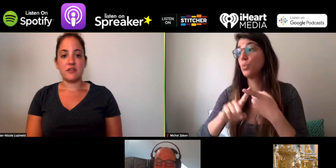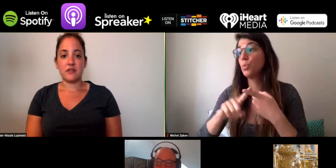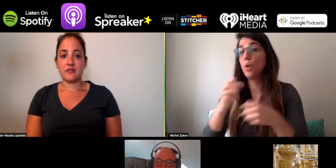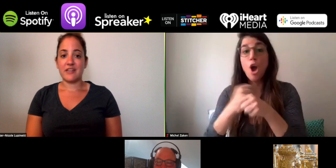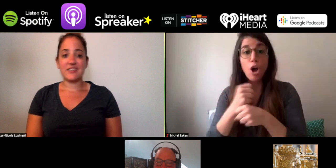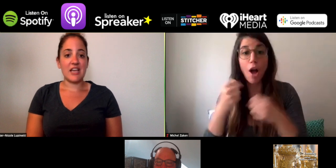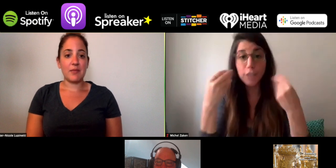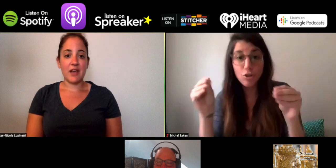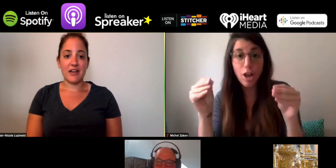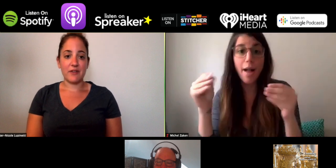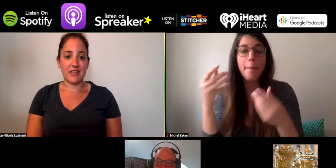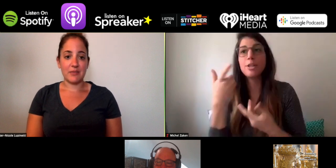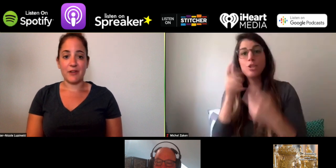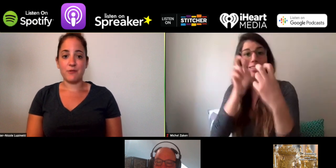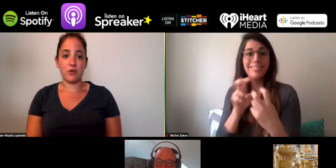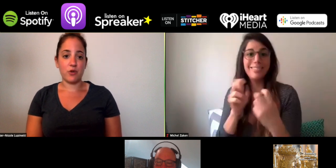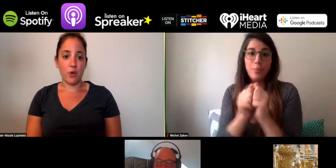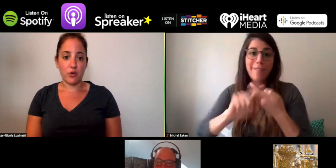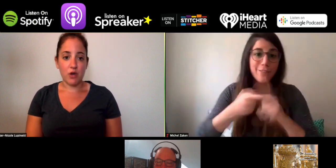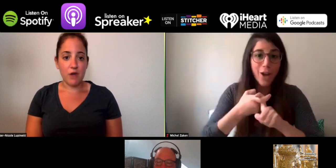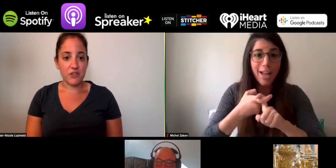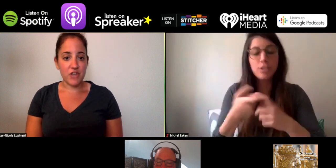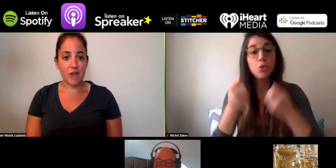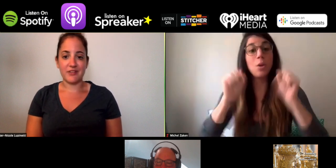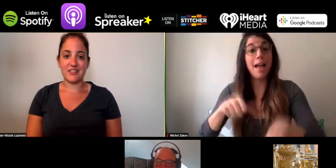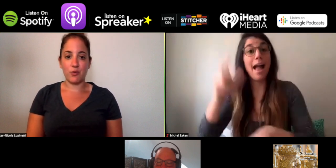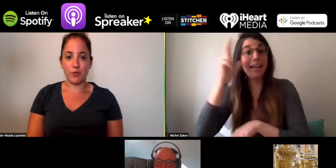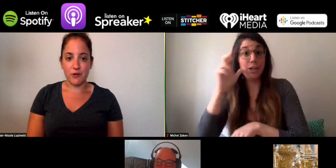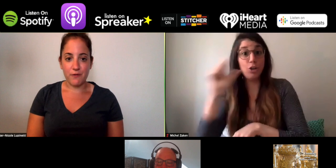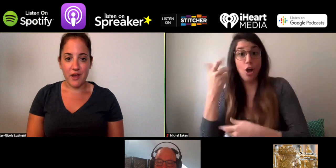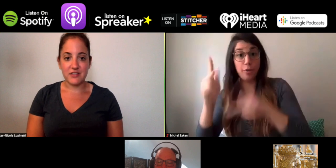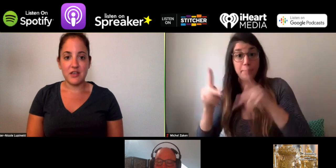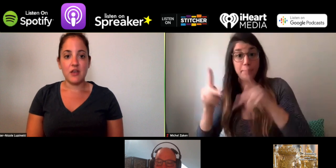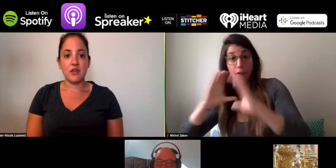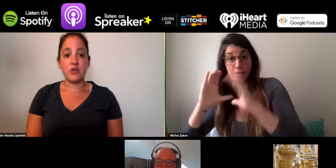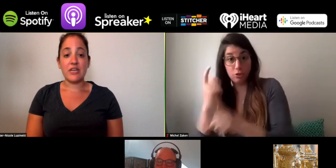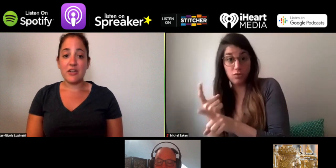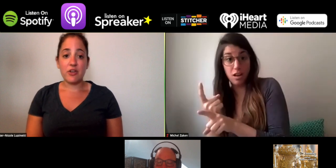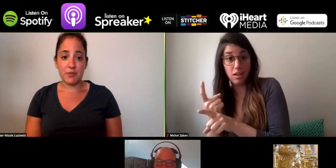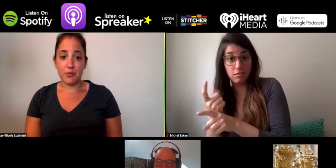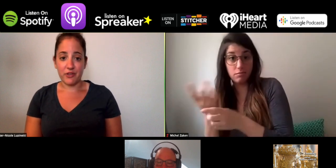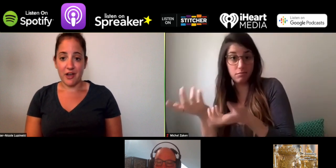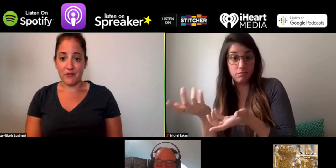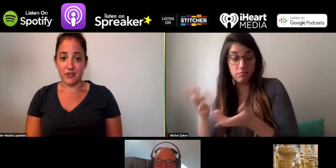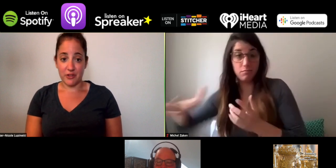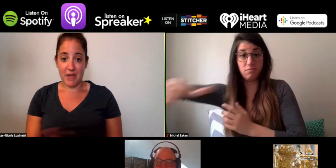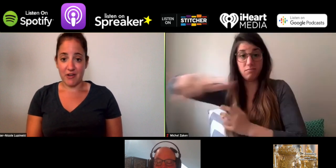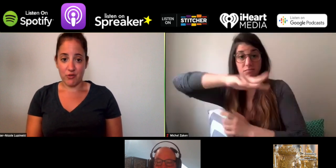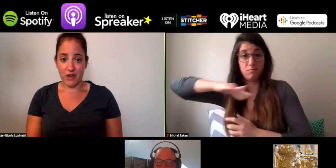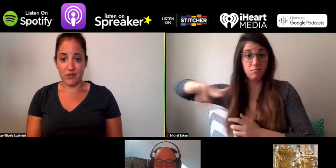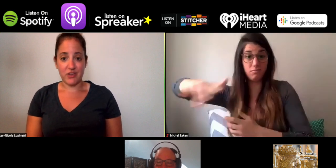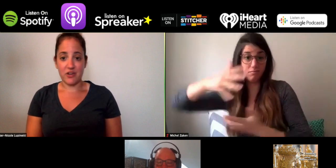And that's the same kind of concept that if you were to go into a coffee shop and sit with one of your friends, you can hear other people in the or in